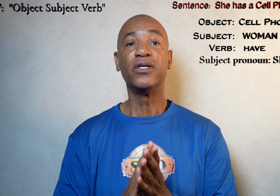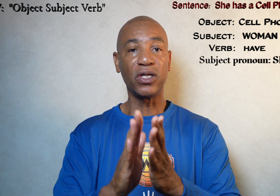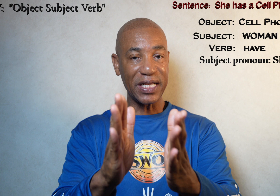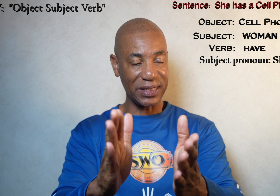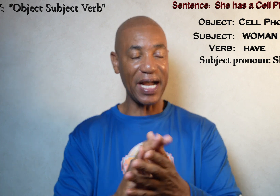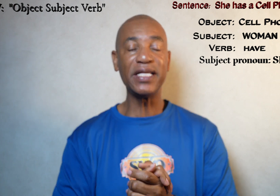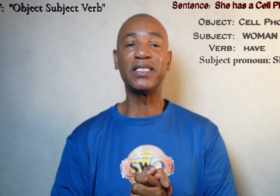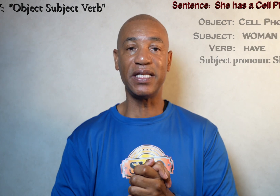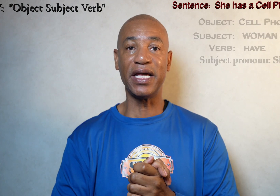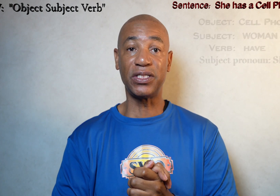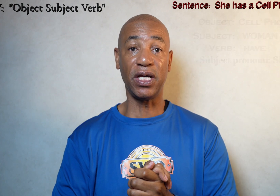let's sign this in ASL.